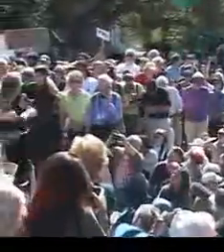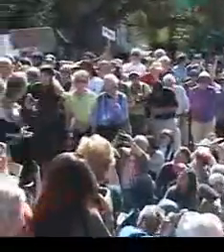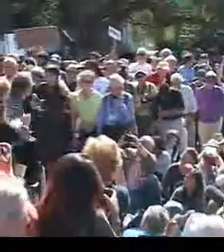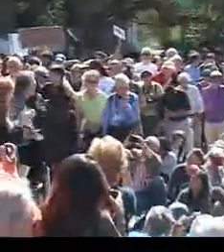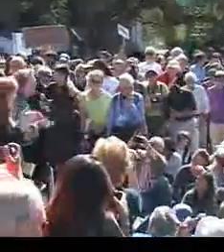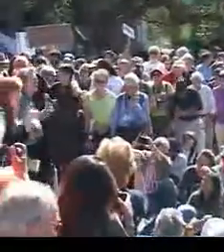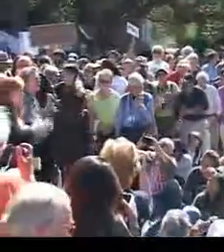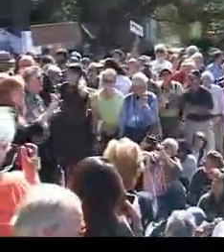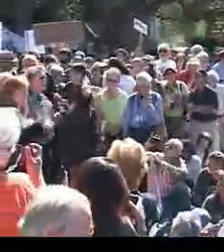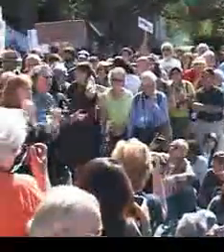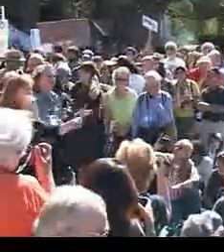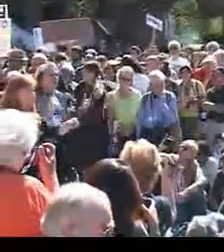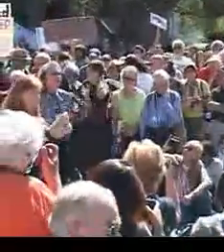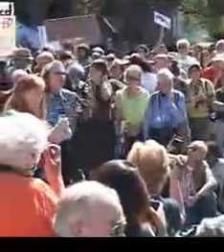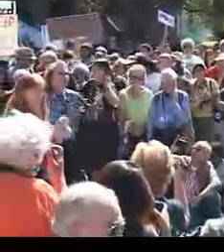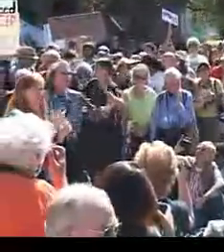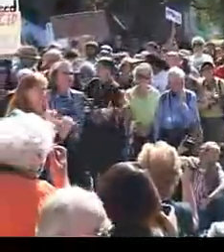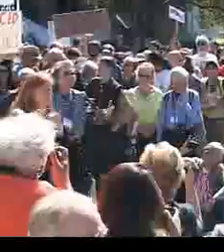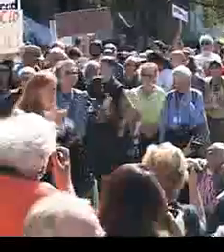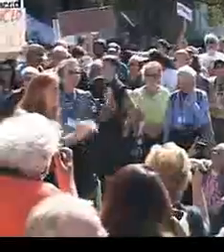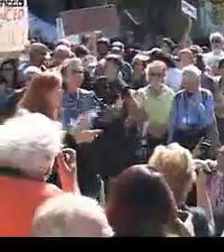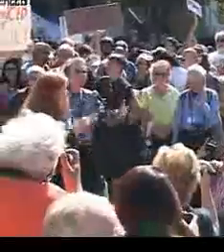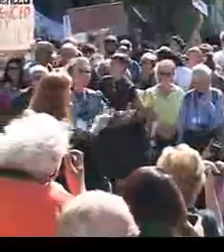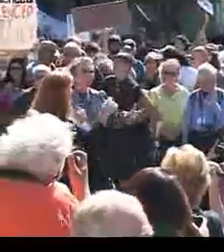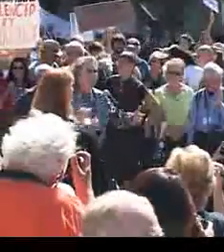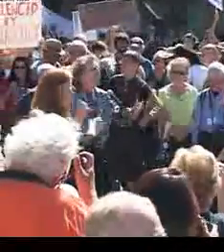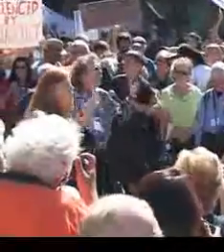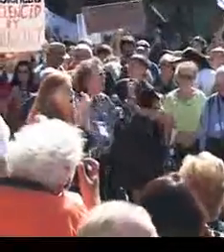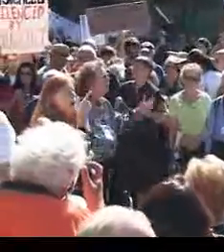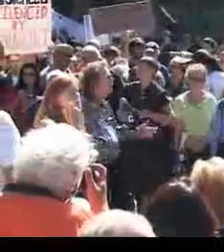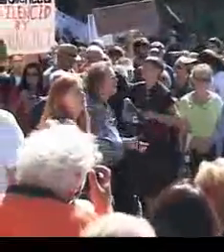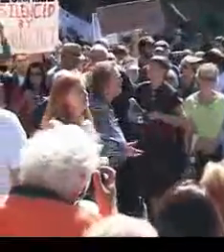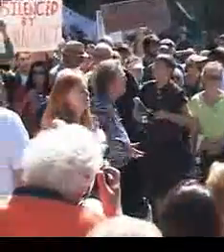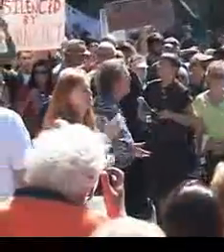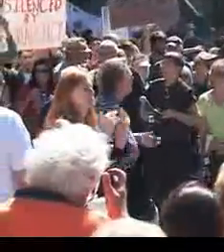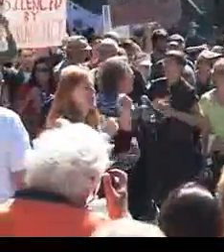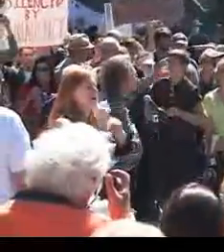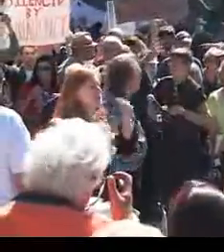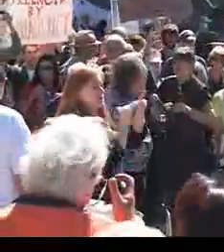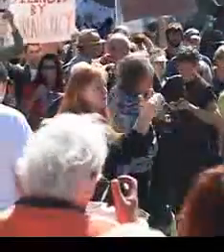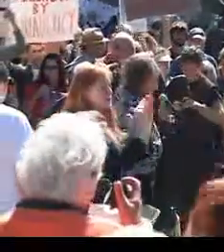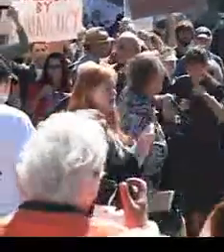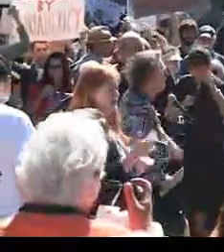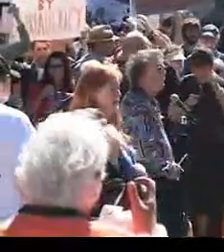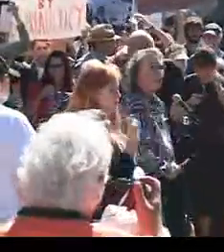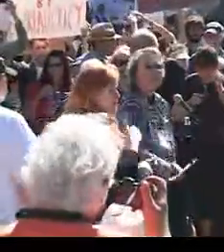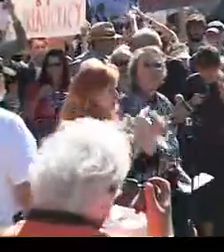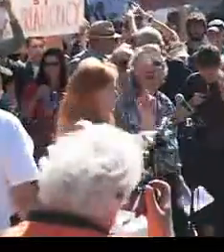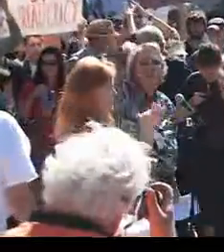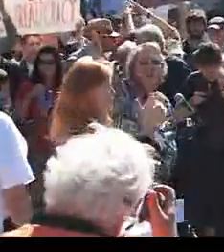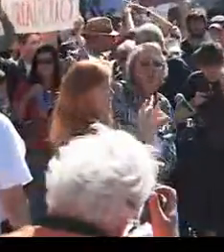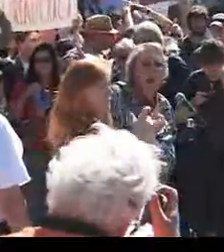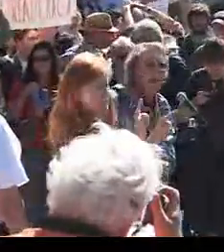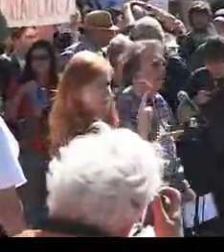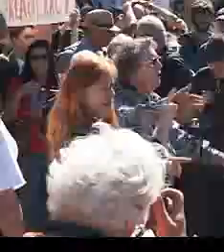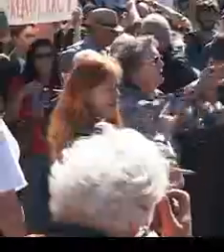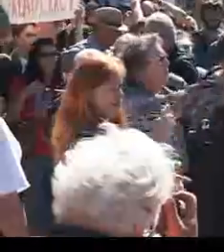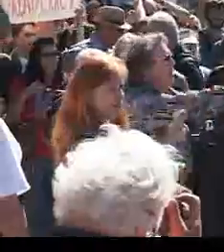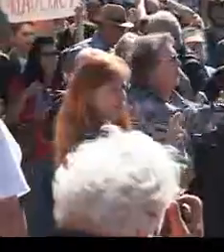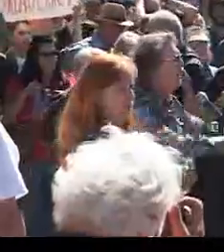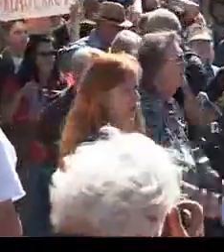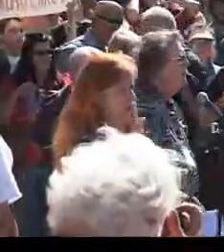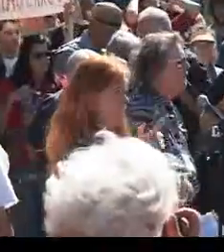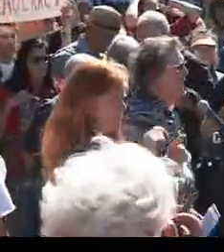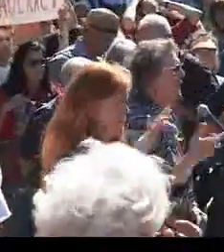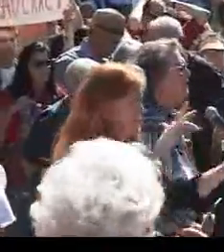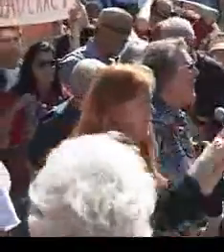after 50 years is because we built a community. We built a community from the left, from the right, from